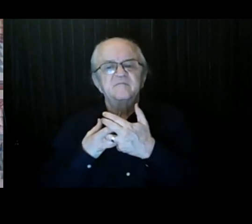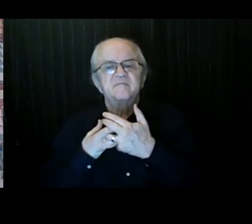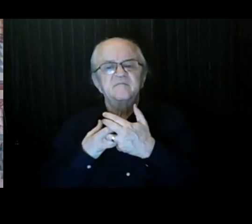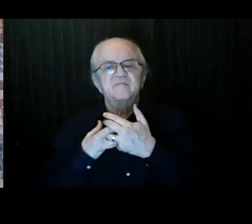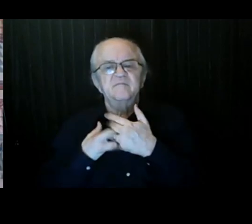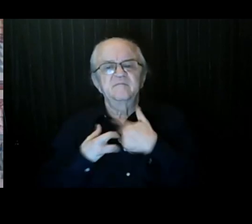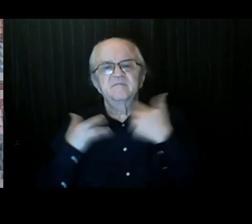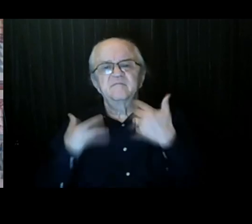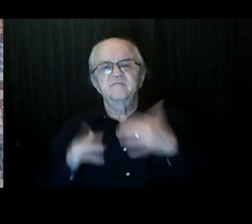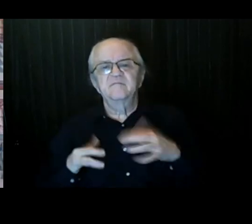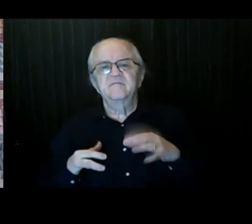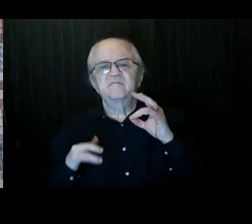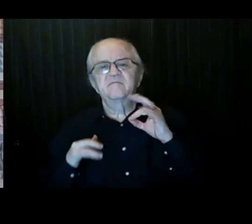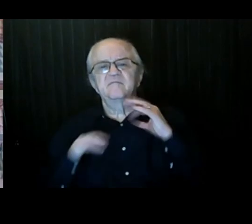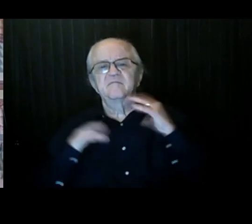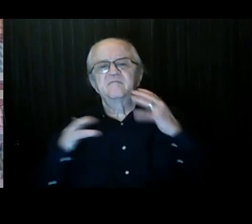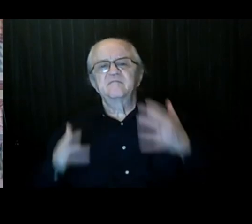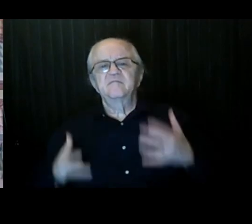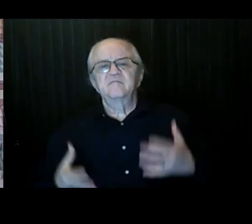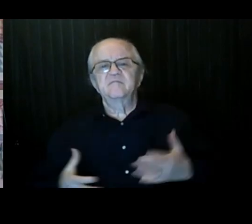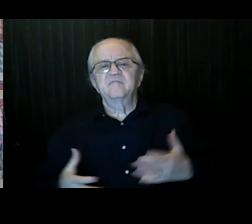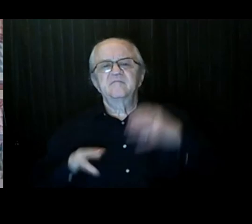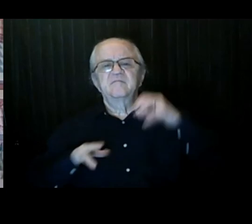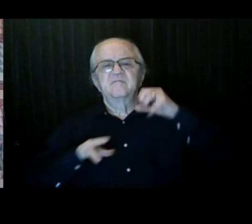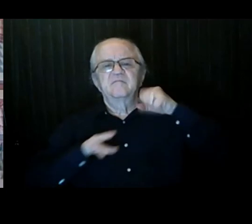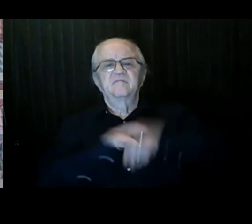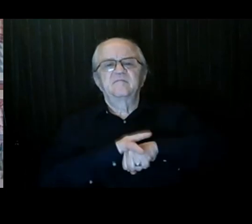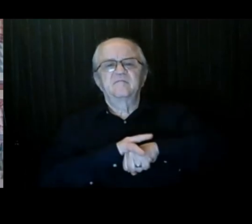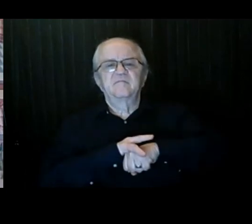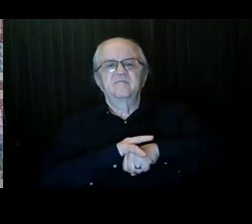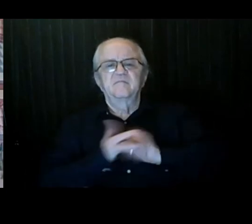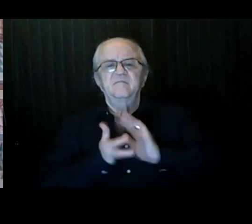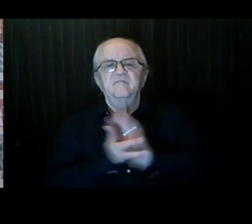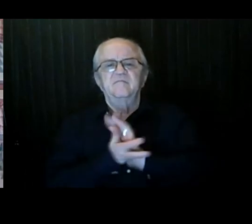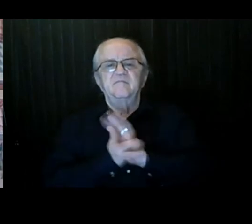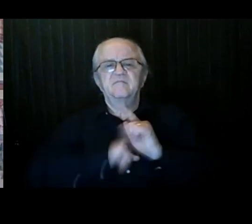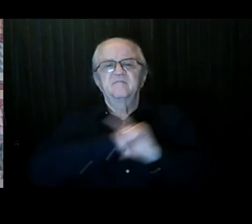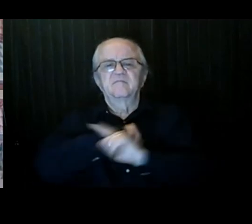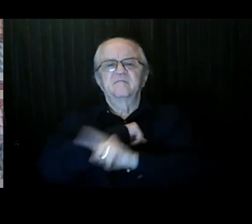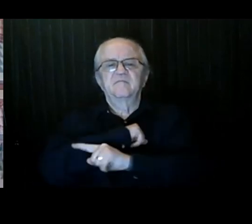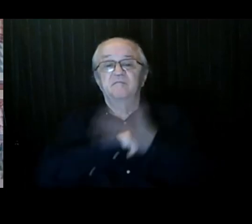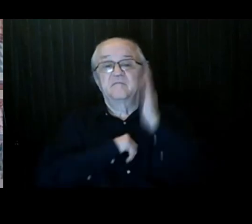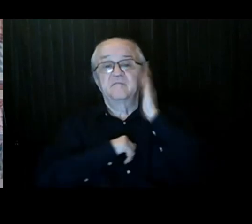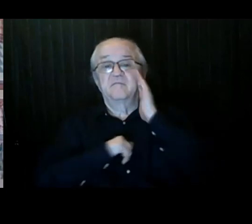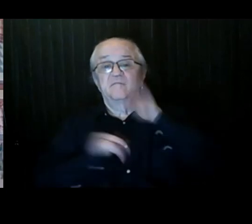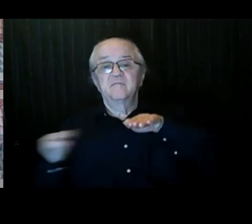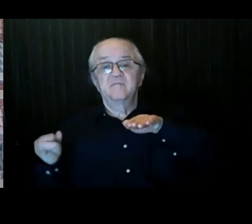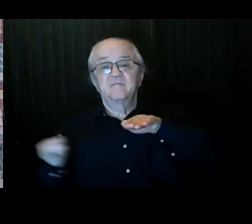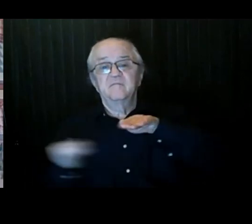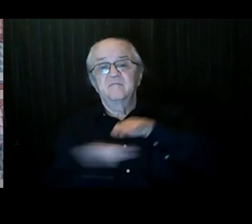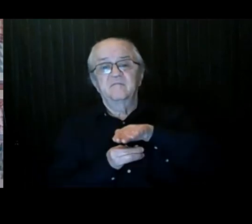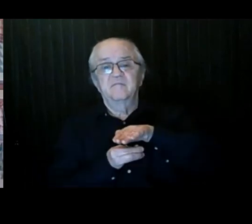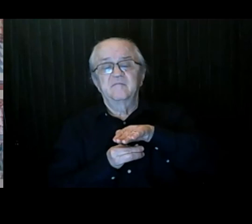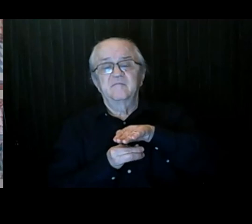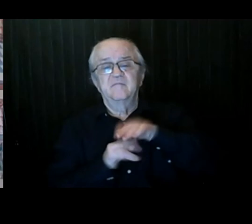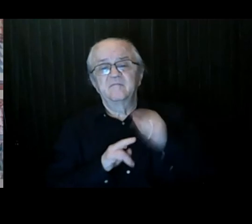shirt stuffed in a little paper bag underneath her bed. It had been months that she